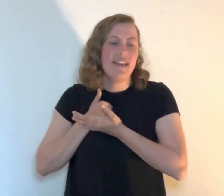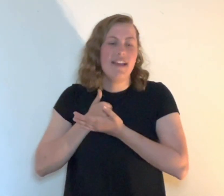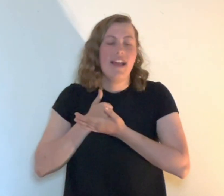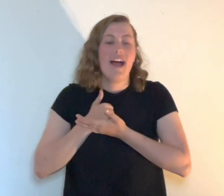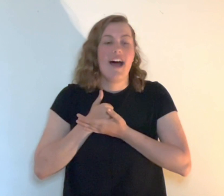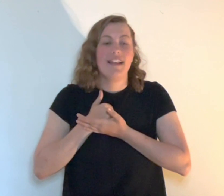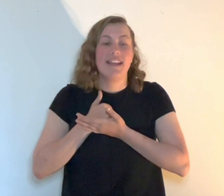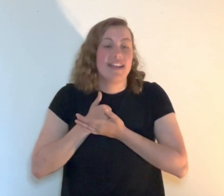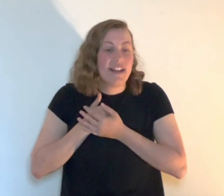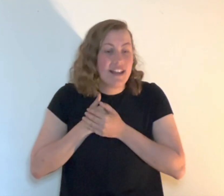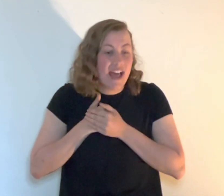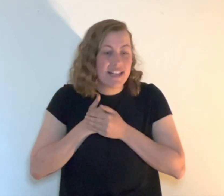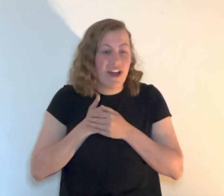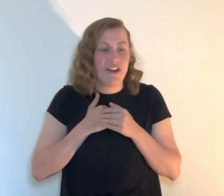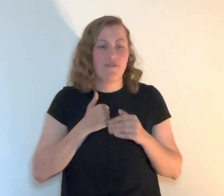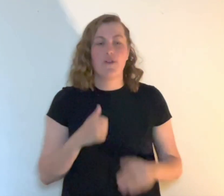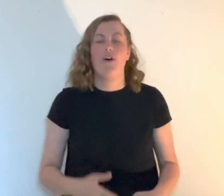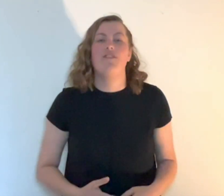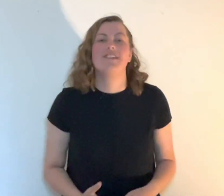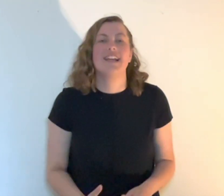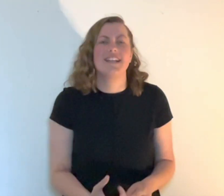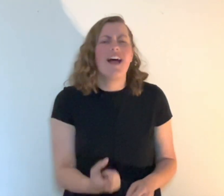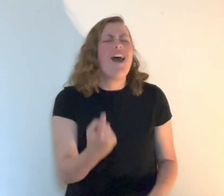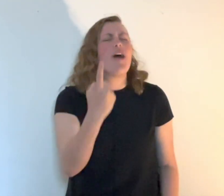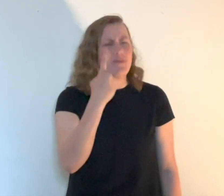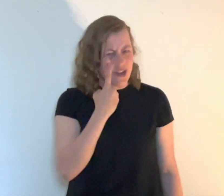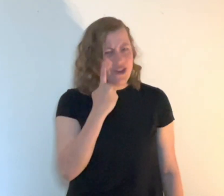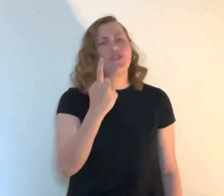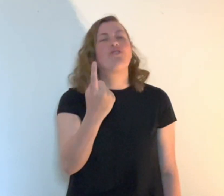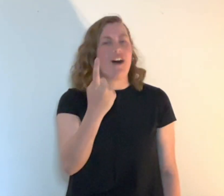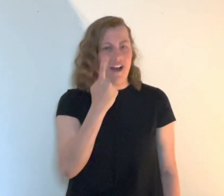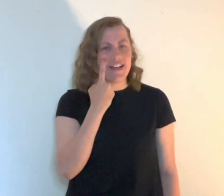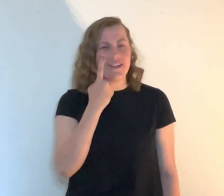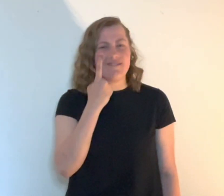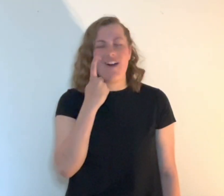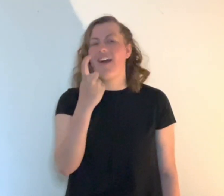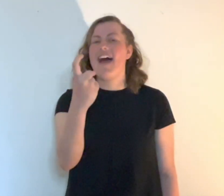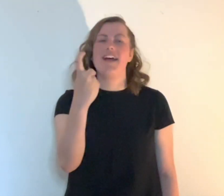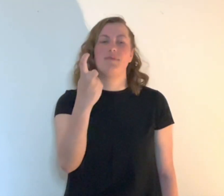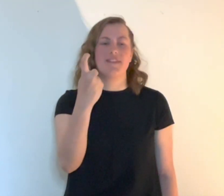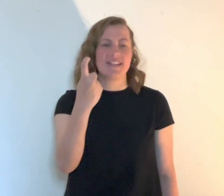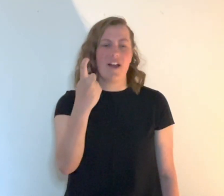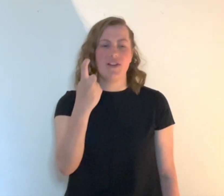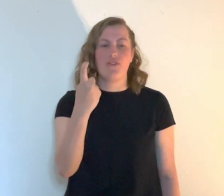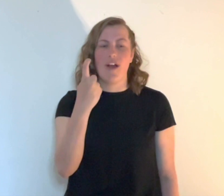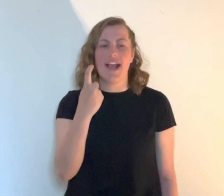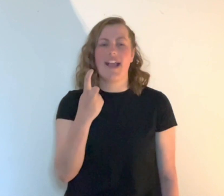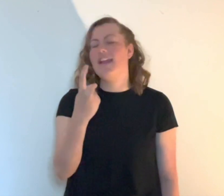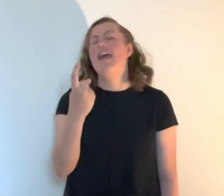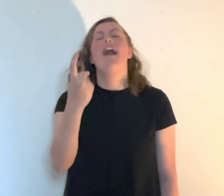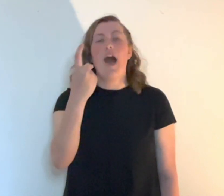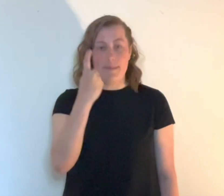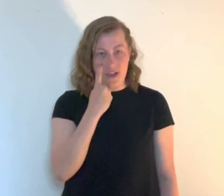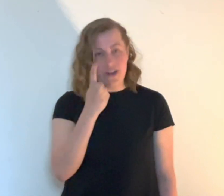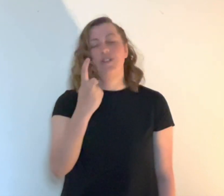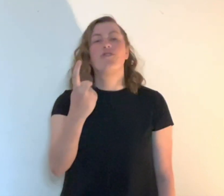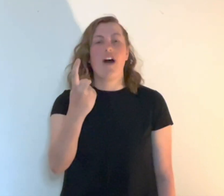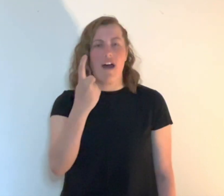And the last line of the chorus is I'm going to try So nod our head with the sign try again I'm going to try